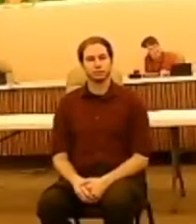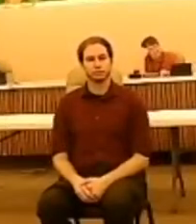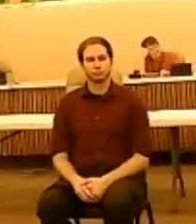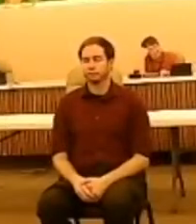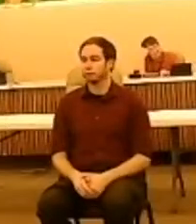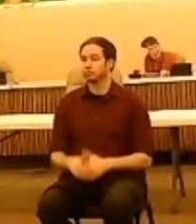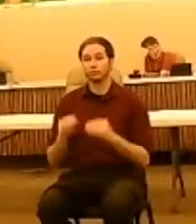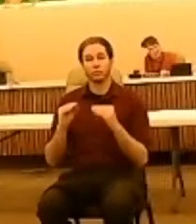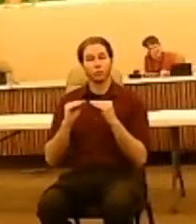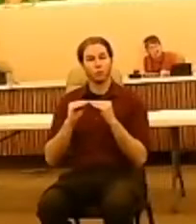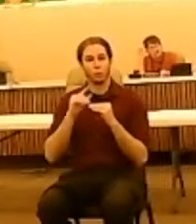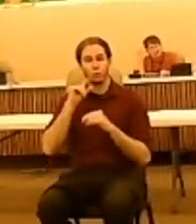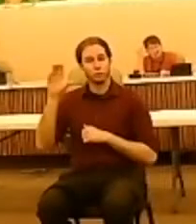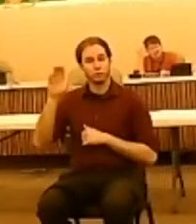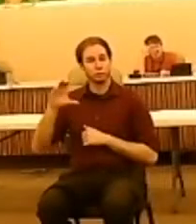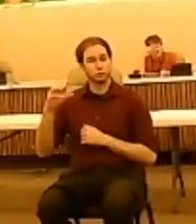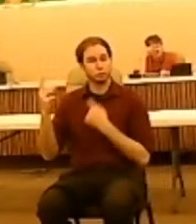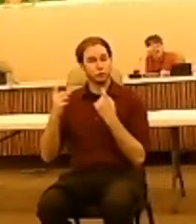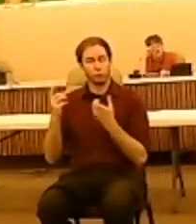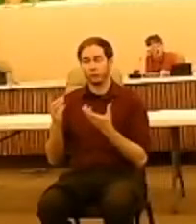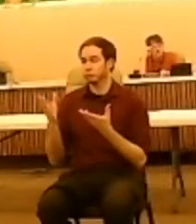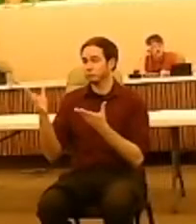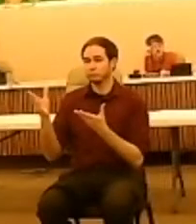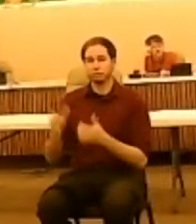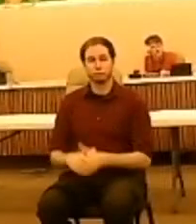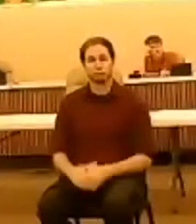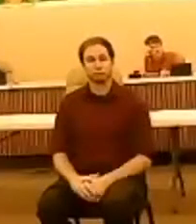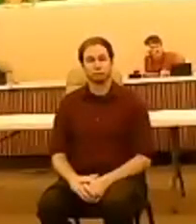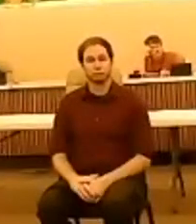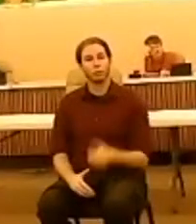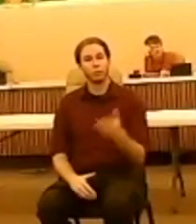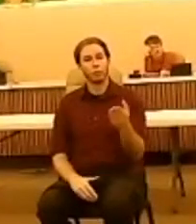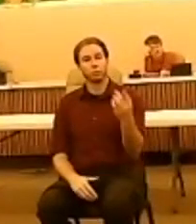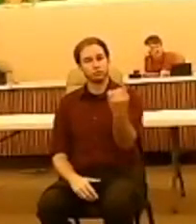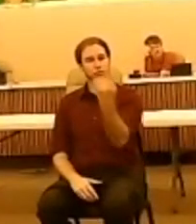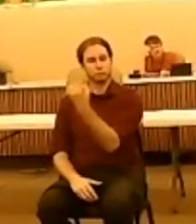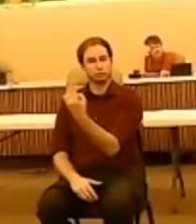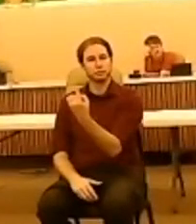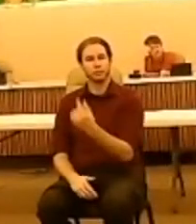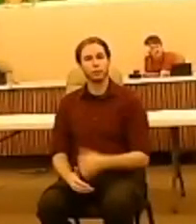Anybody else online? Someone, go ahead, coming up to the microphone.